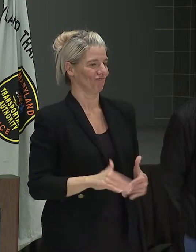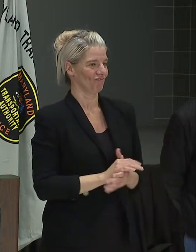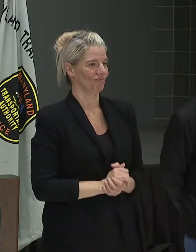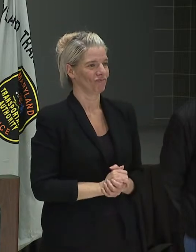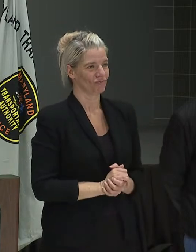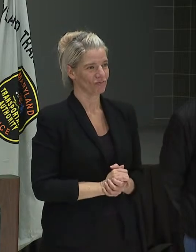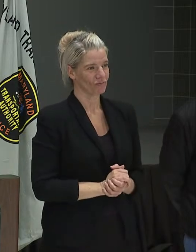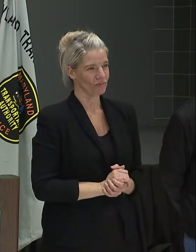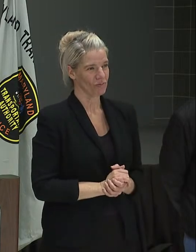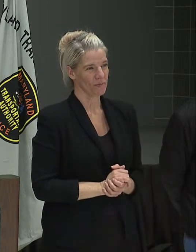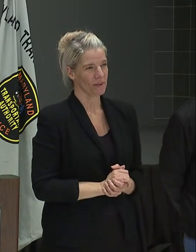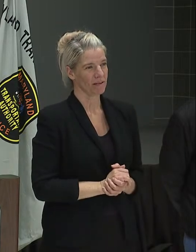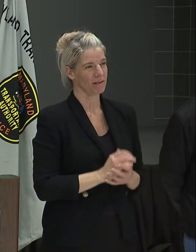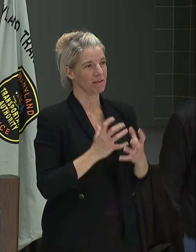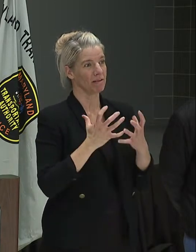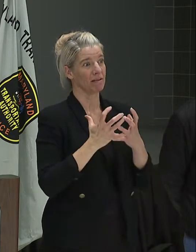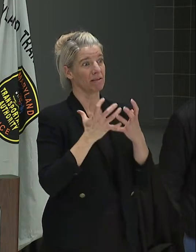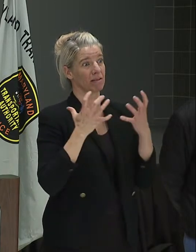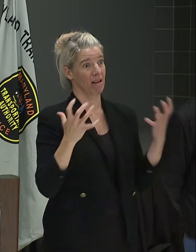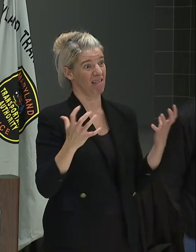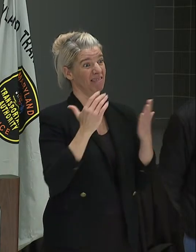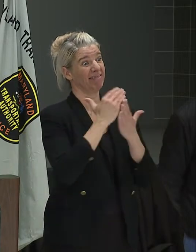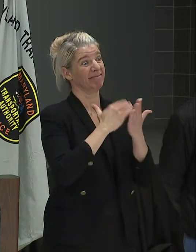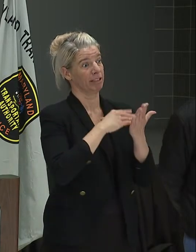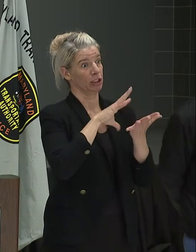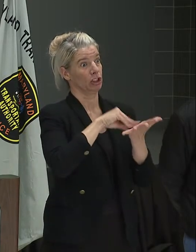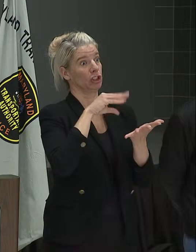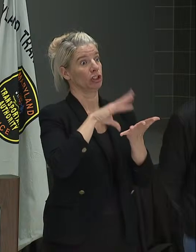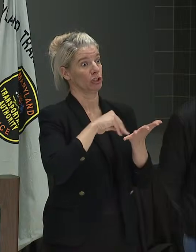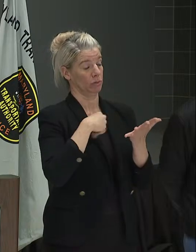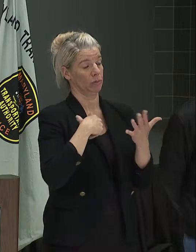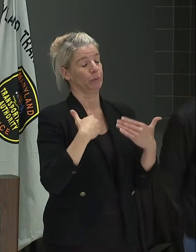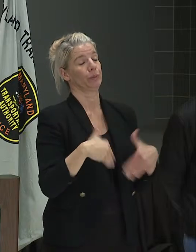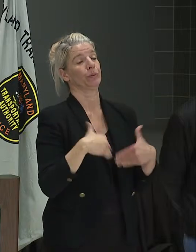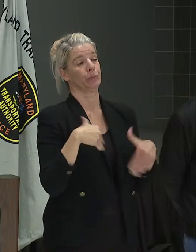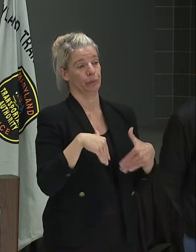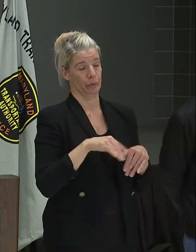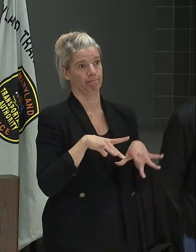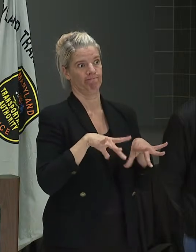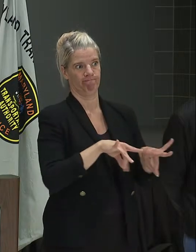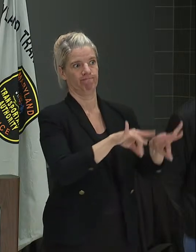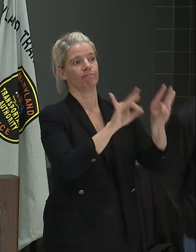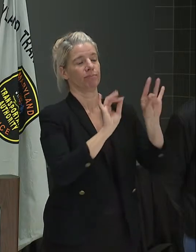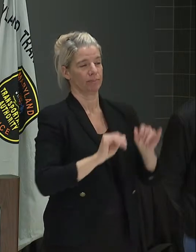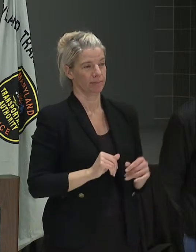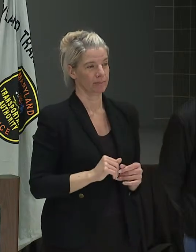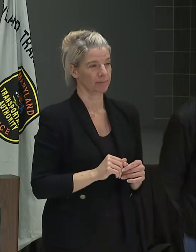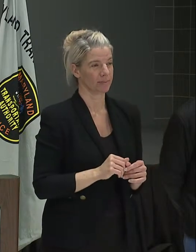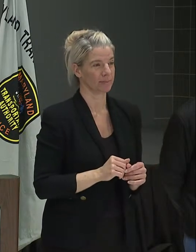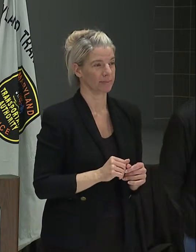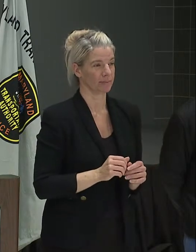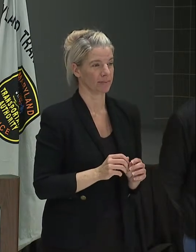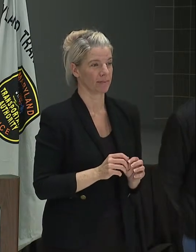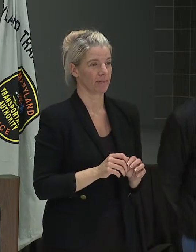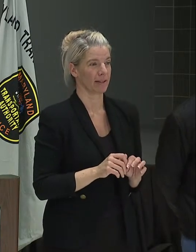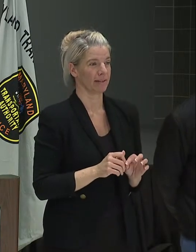And so there have been a lot of lessons learned. There have been continue to be truly heartbreaking